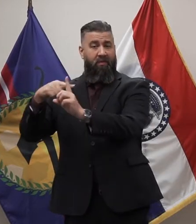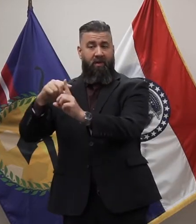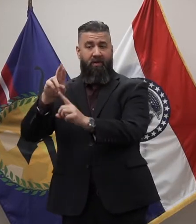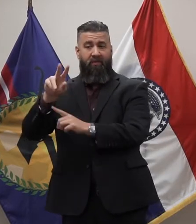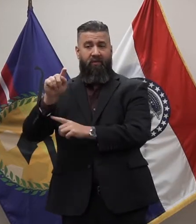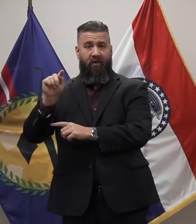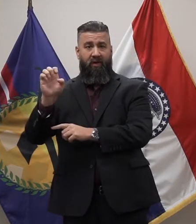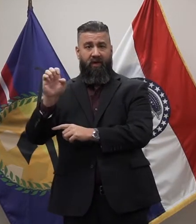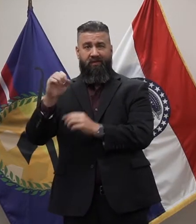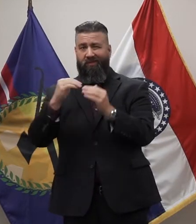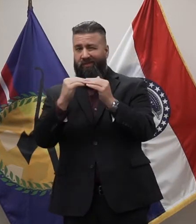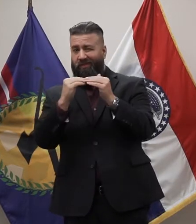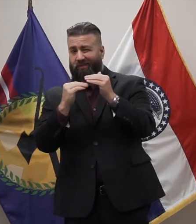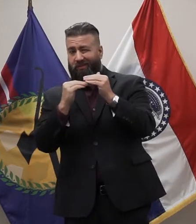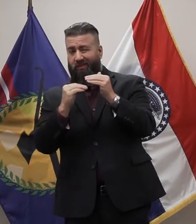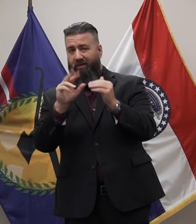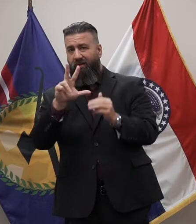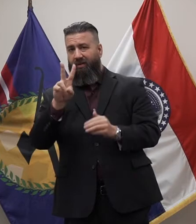32%.